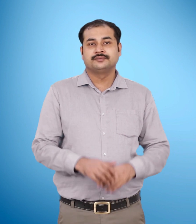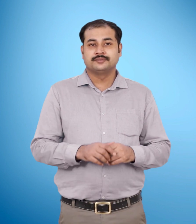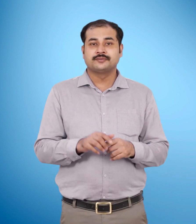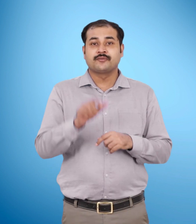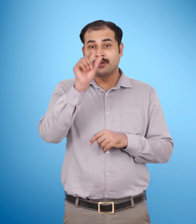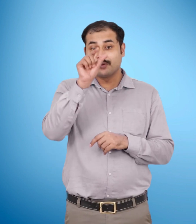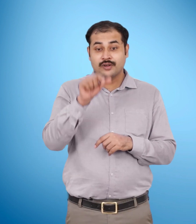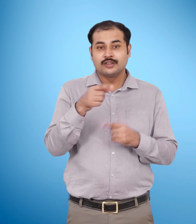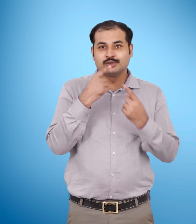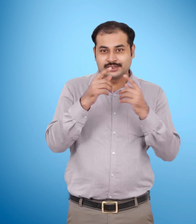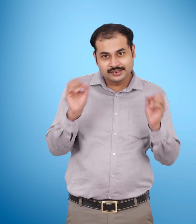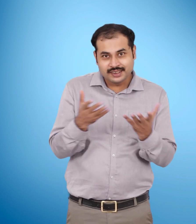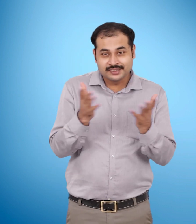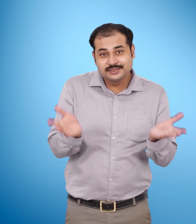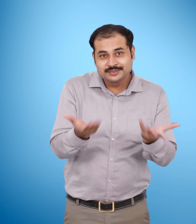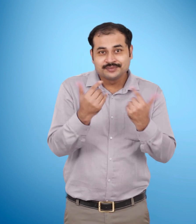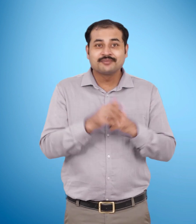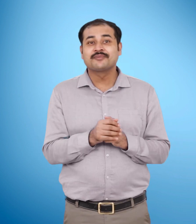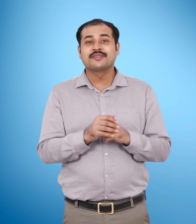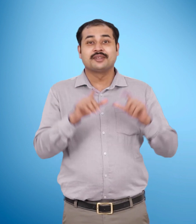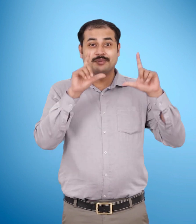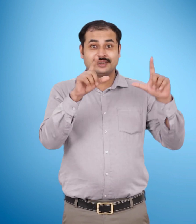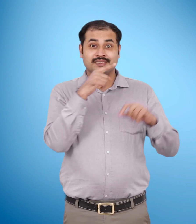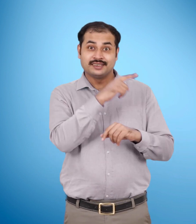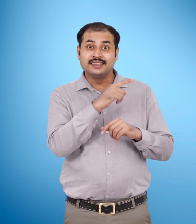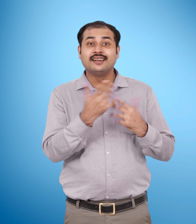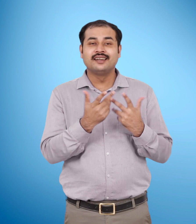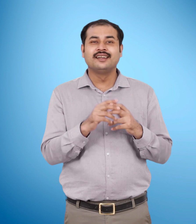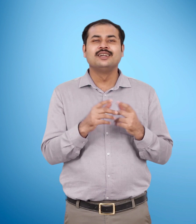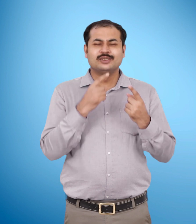Say these words aloud and talk about the picture.